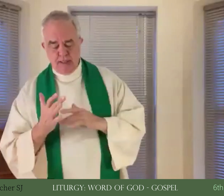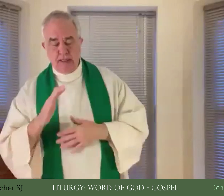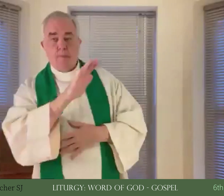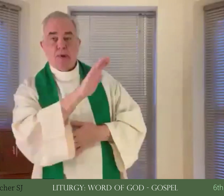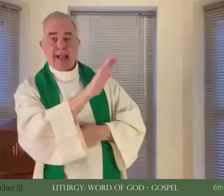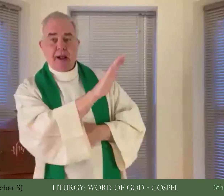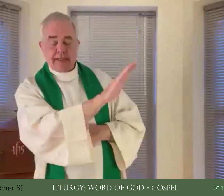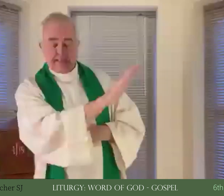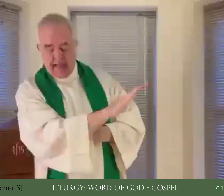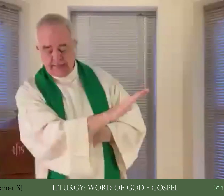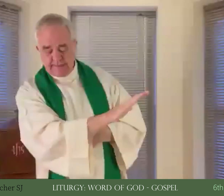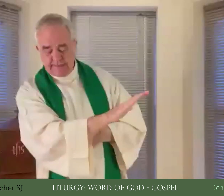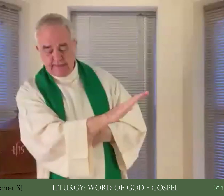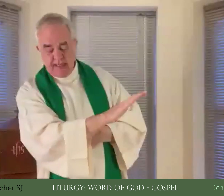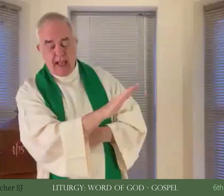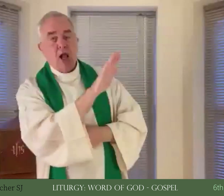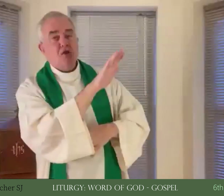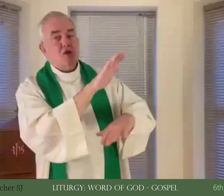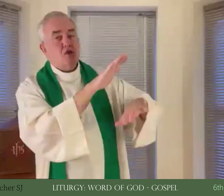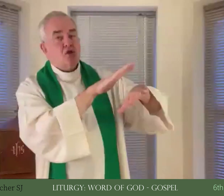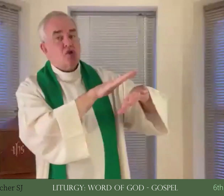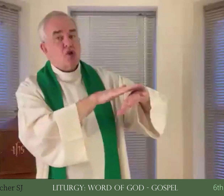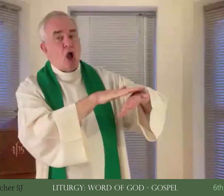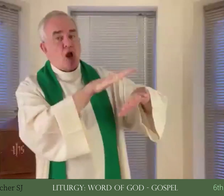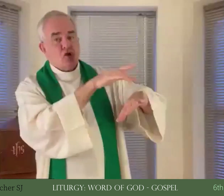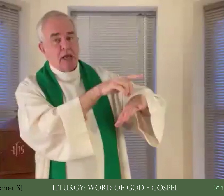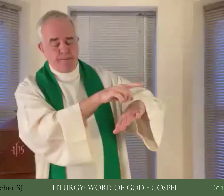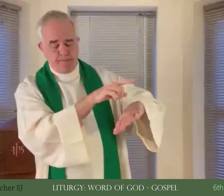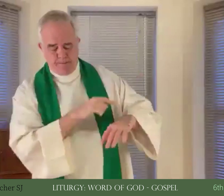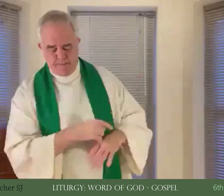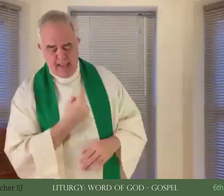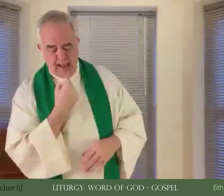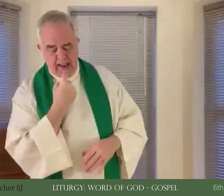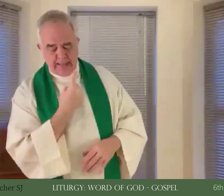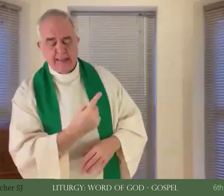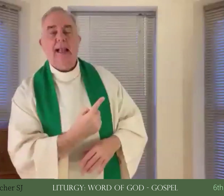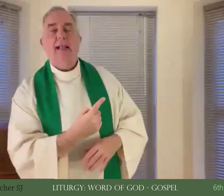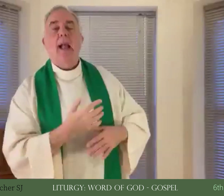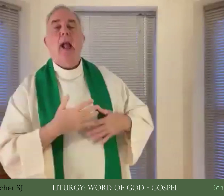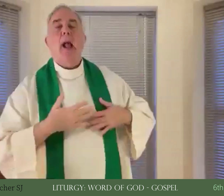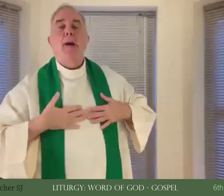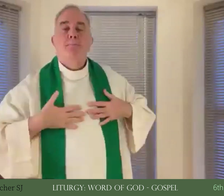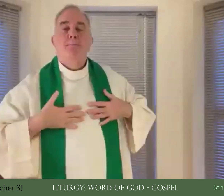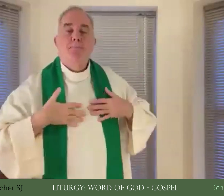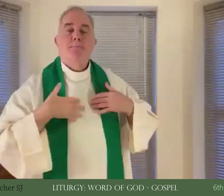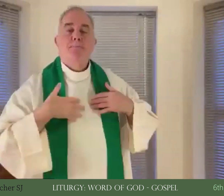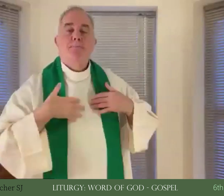Jesus put out his hand, touched him, and said, "Be cured."